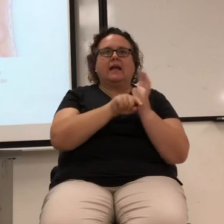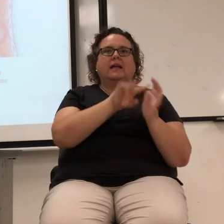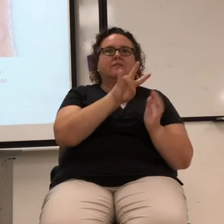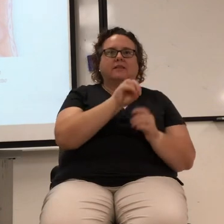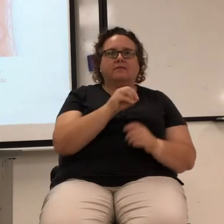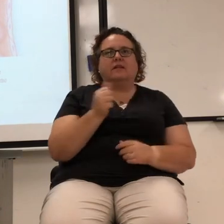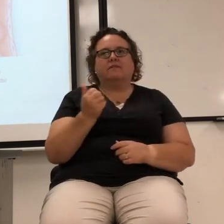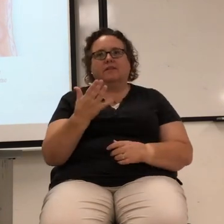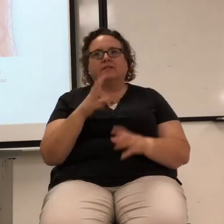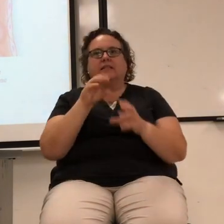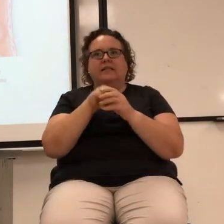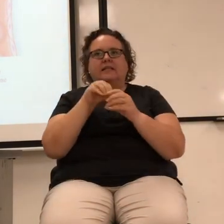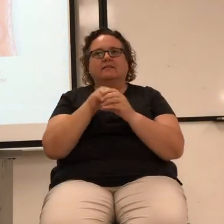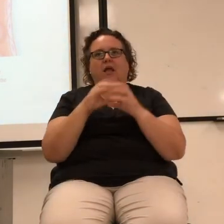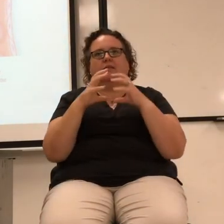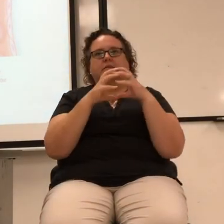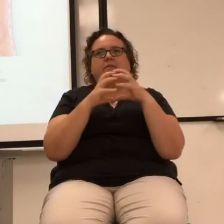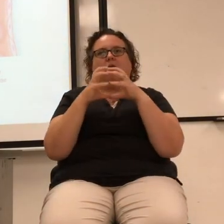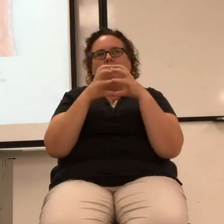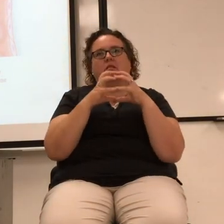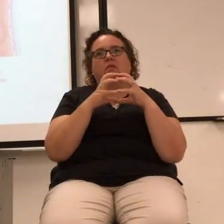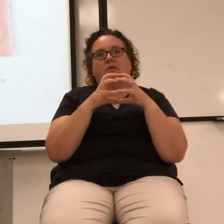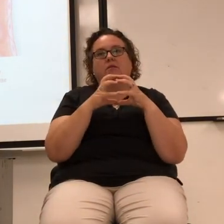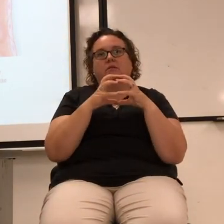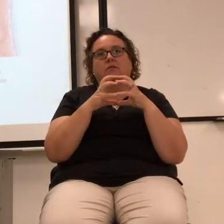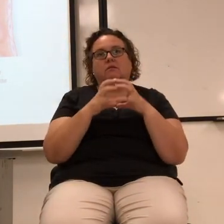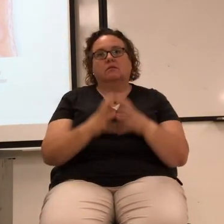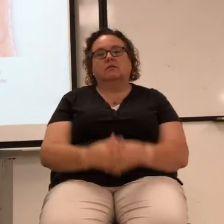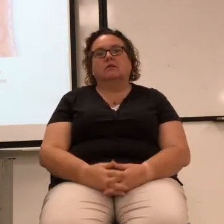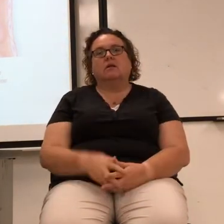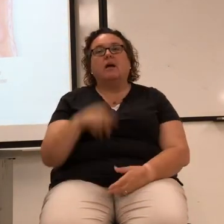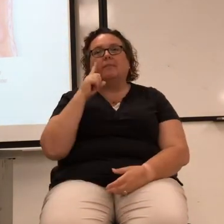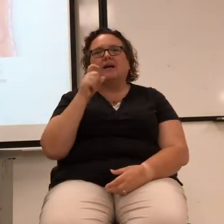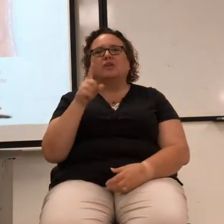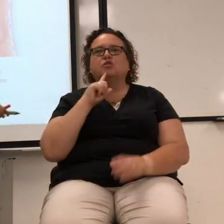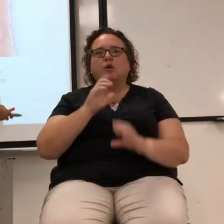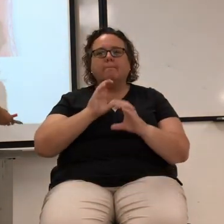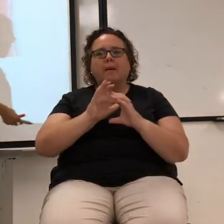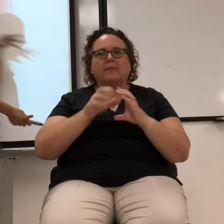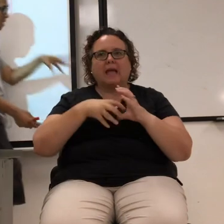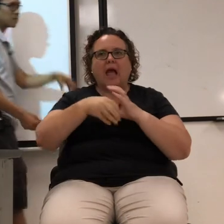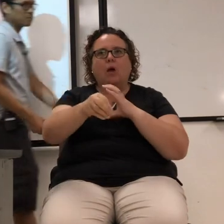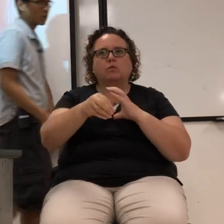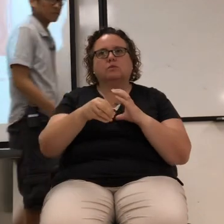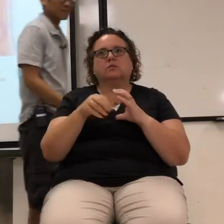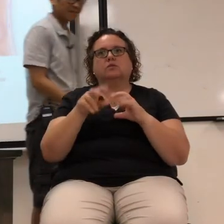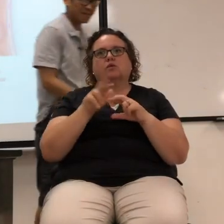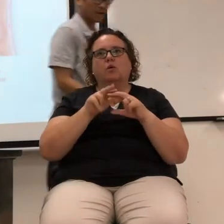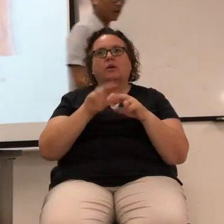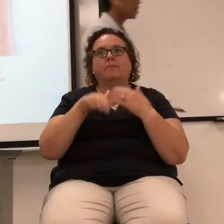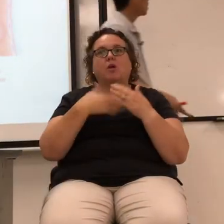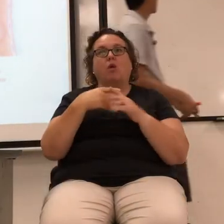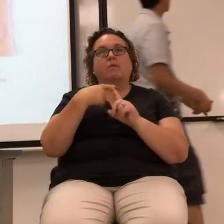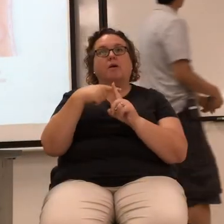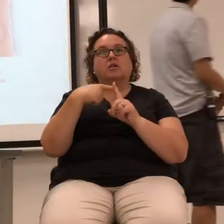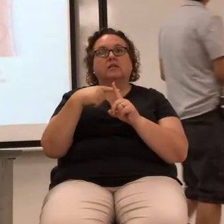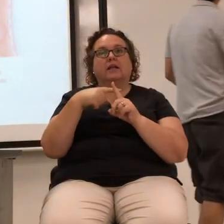15 on the inside of the cell, okay? Because you're pumping out sodium and all the positive charge is